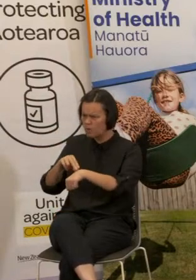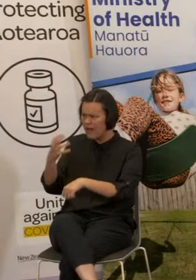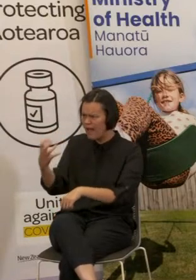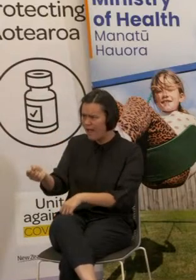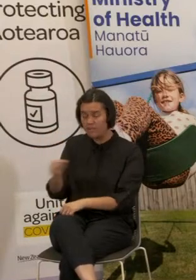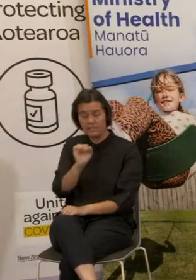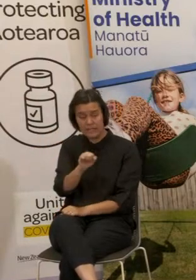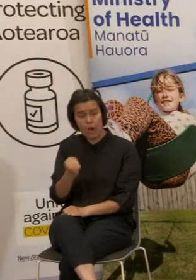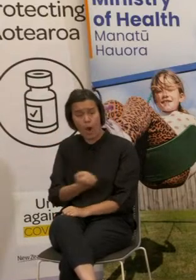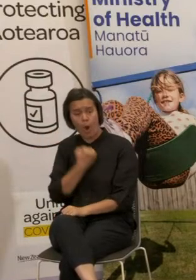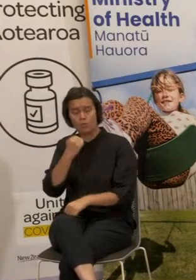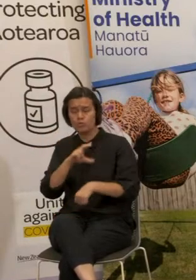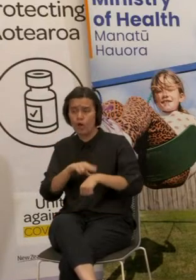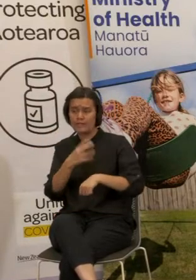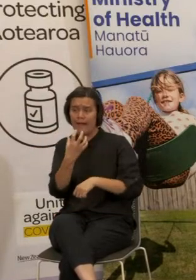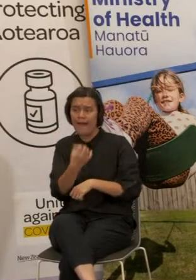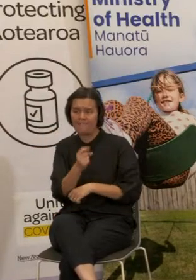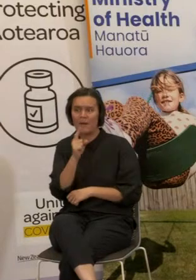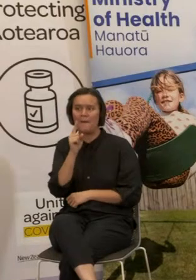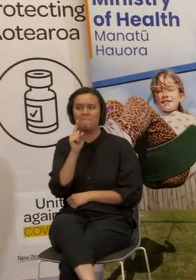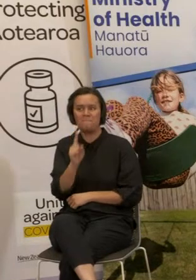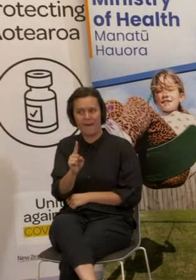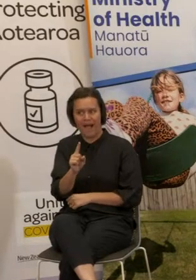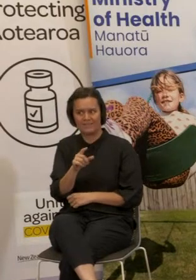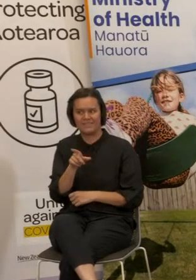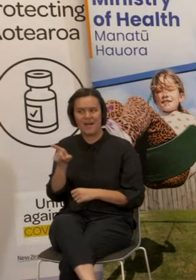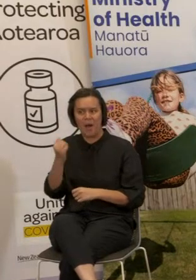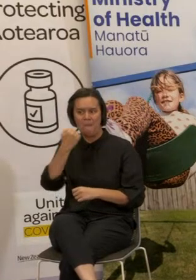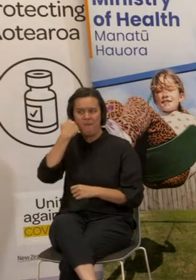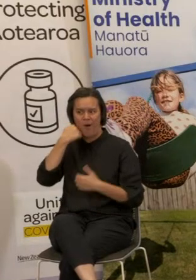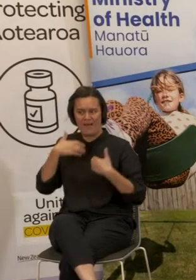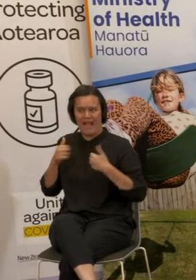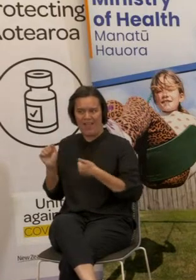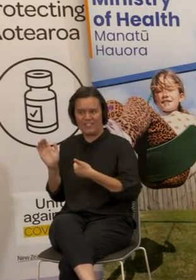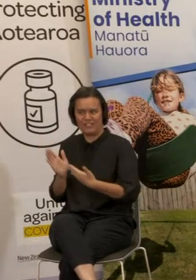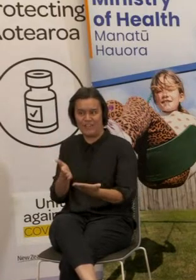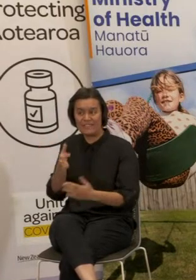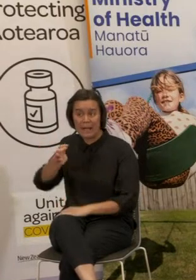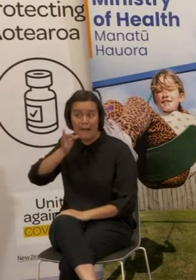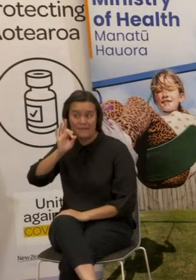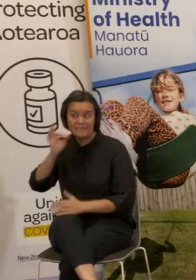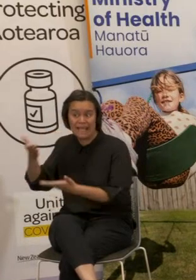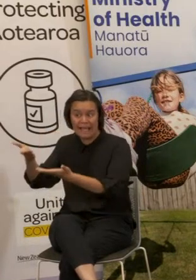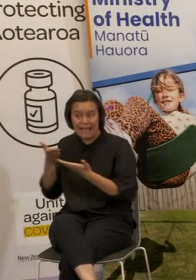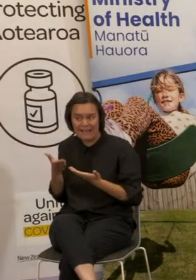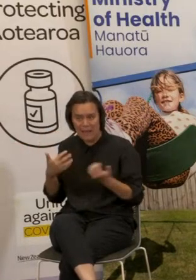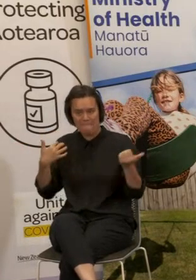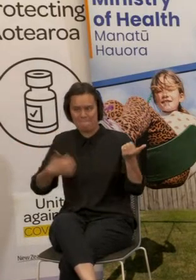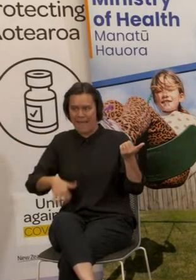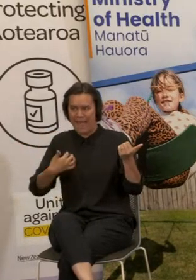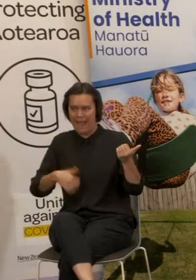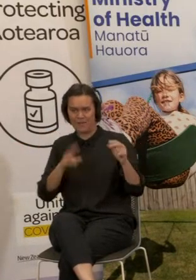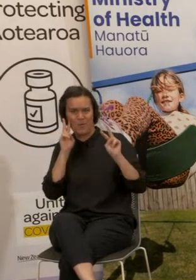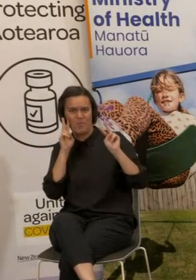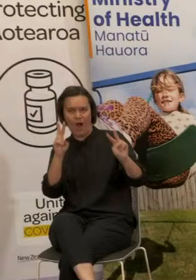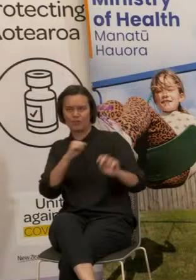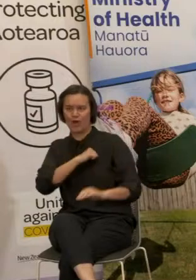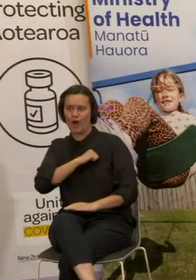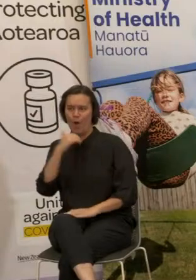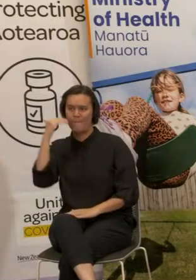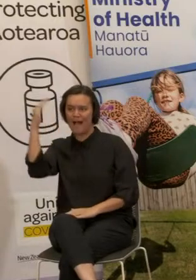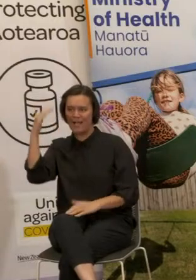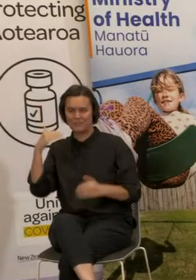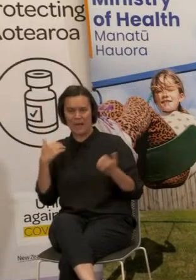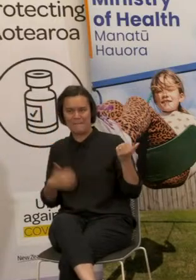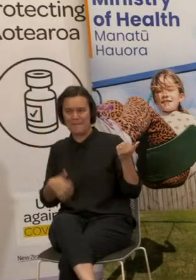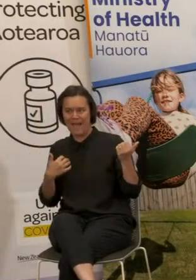No. The Māori Health Service has a kaumātua van, and we get a cup of tea, and 6 of us got together, so it would be a nice way to catch up. And so they all